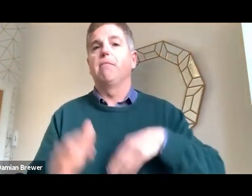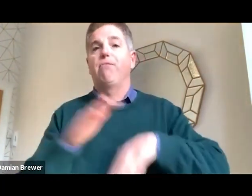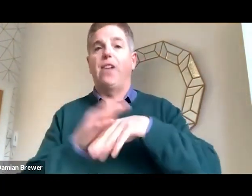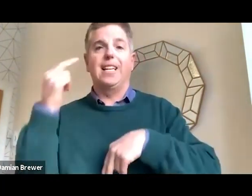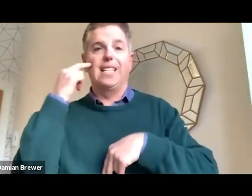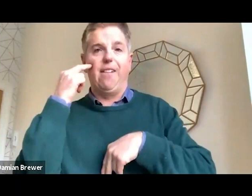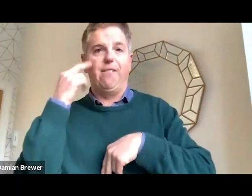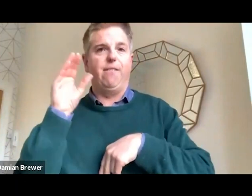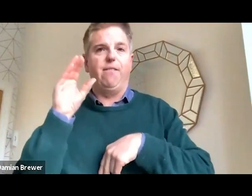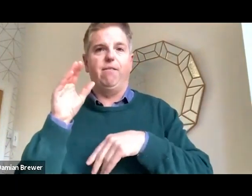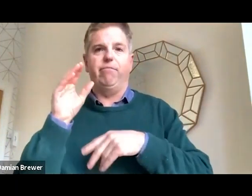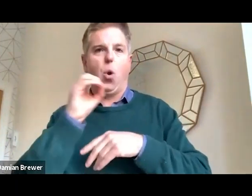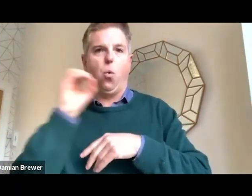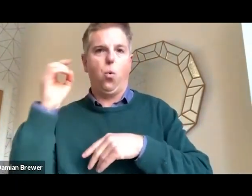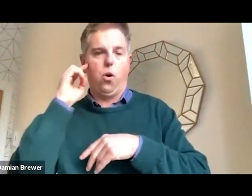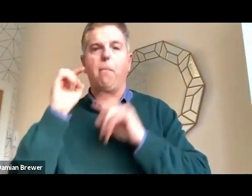bit of a challenge being a deaf person.